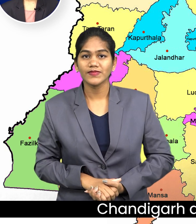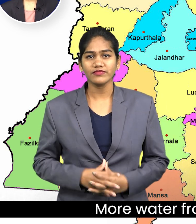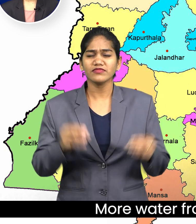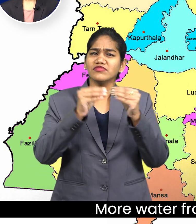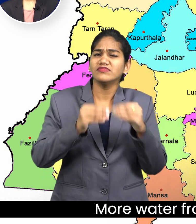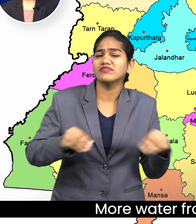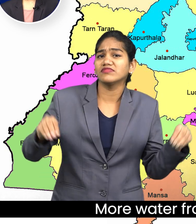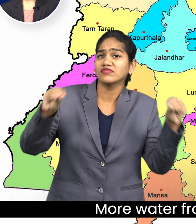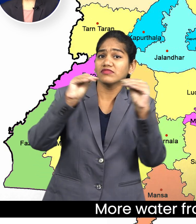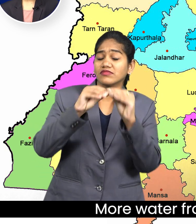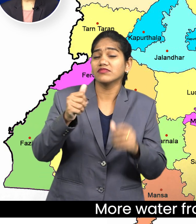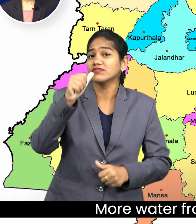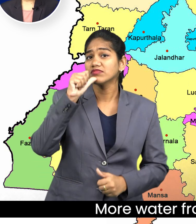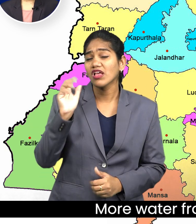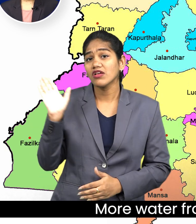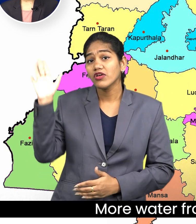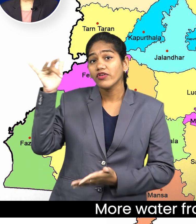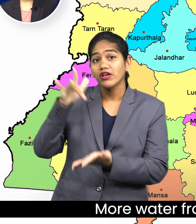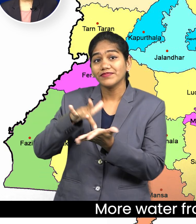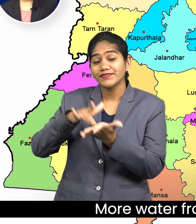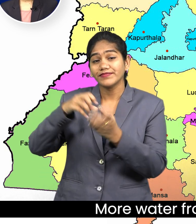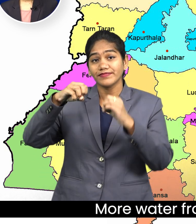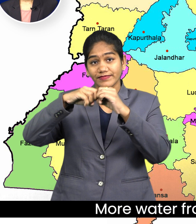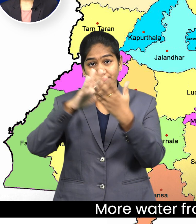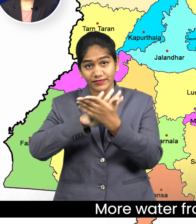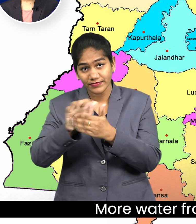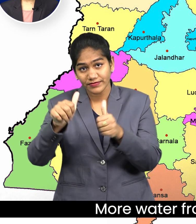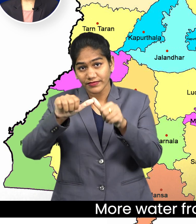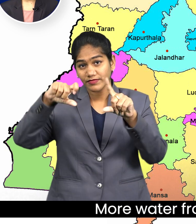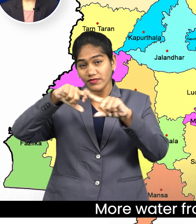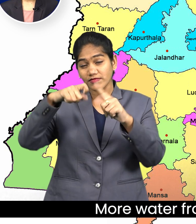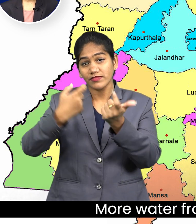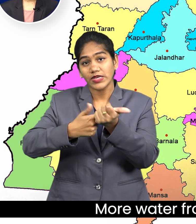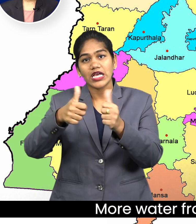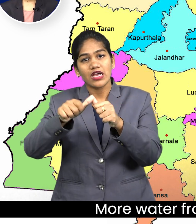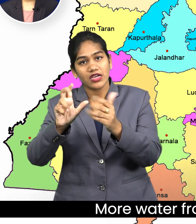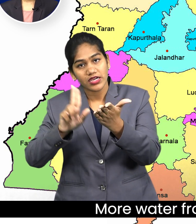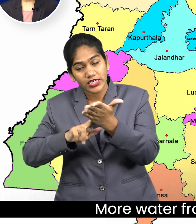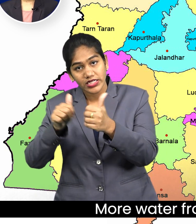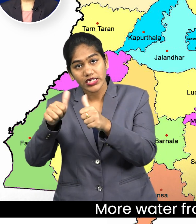more water from Bakra Nangal Dam